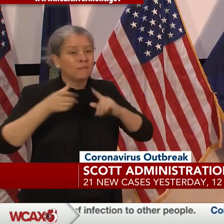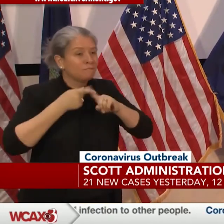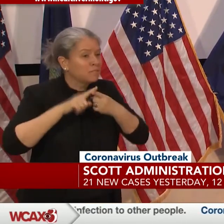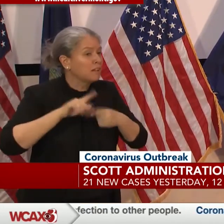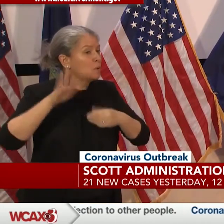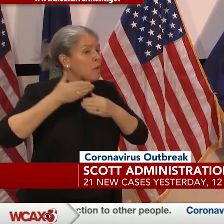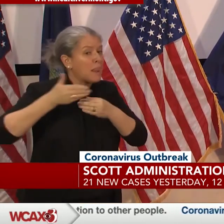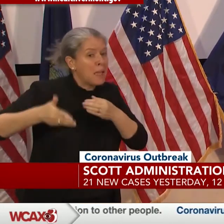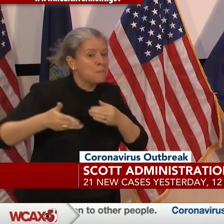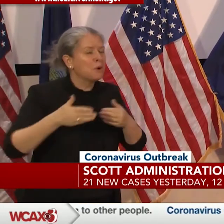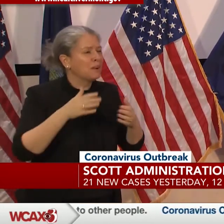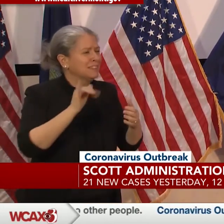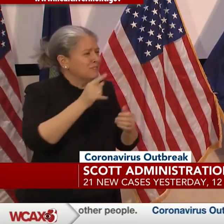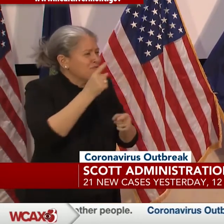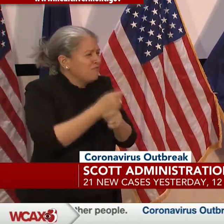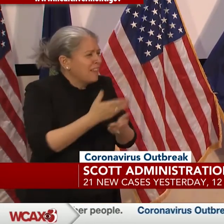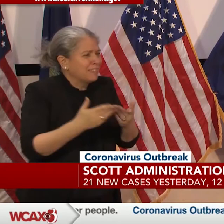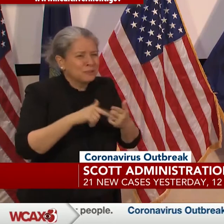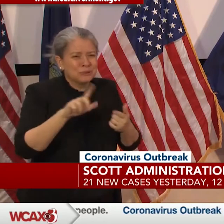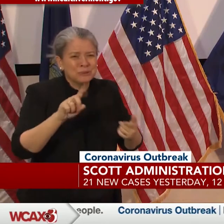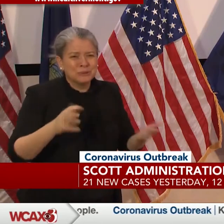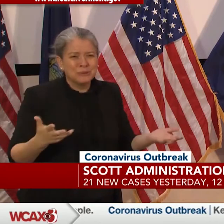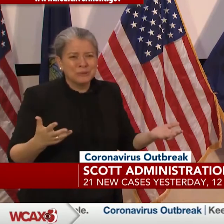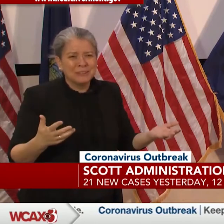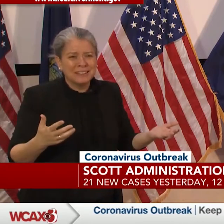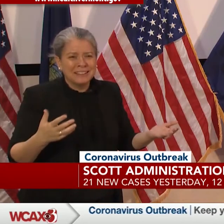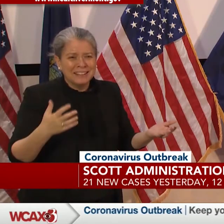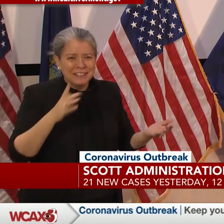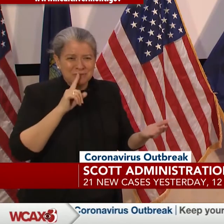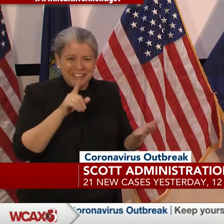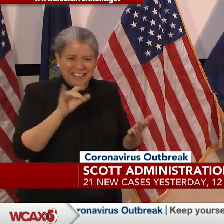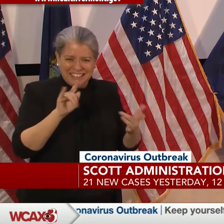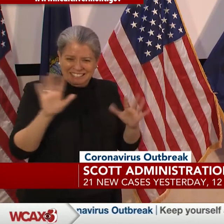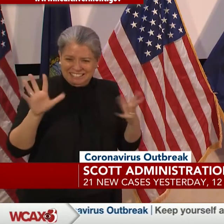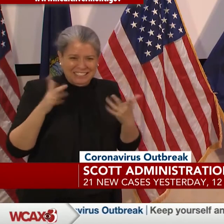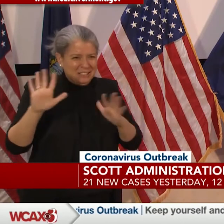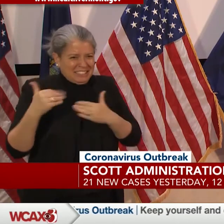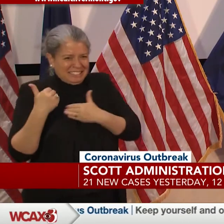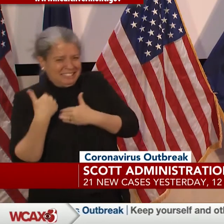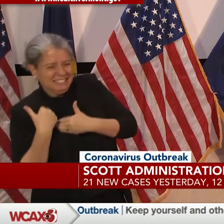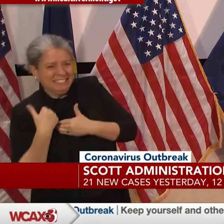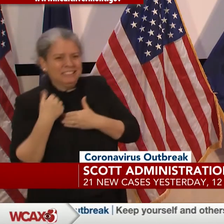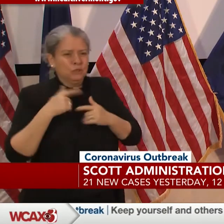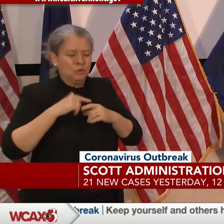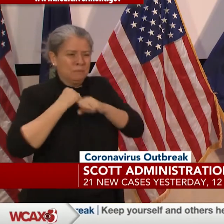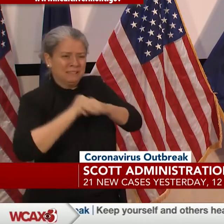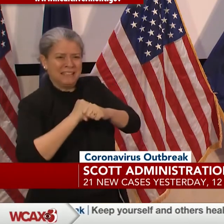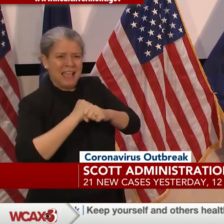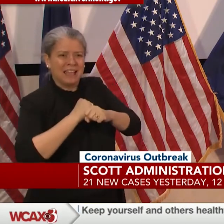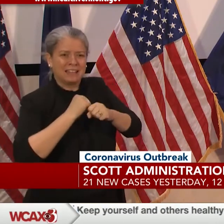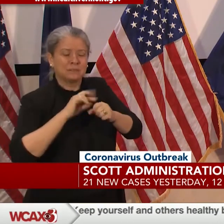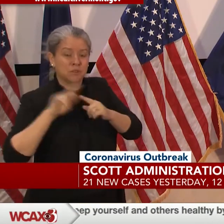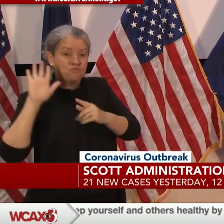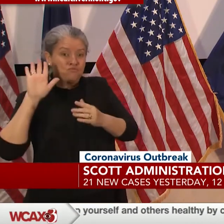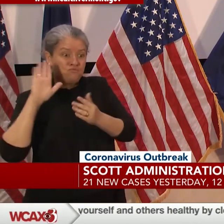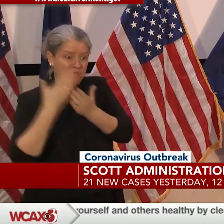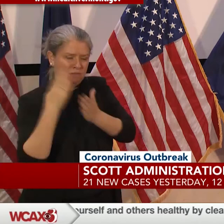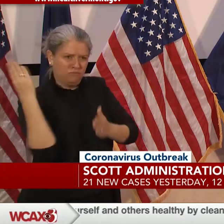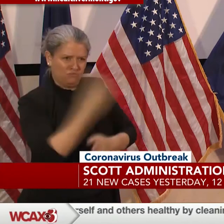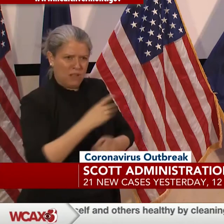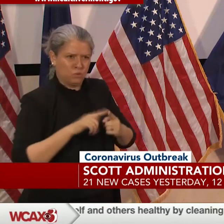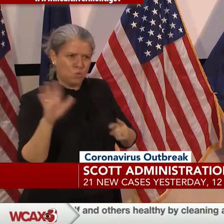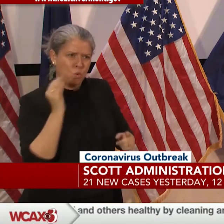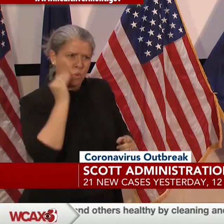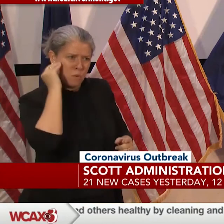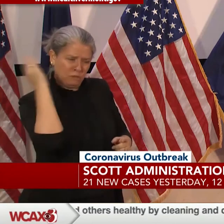members. This is the right thing to do. It's literally in your hands to do your part. And we're asking, that's why we're